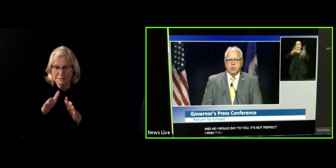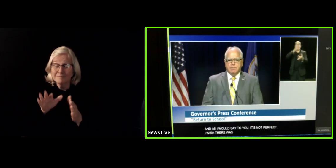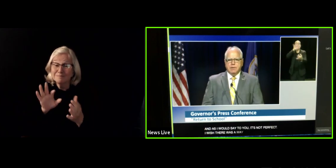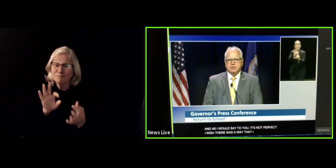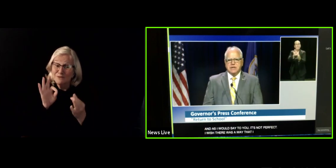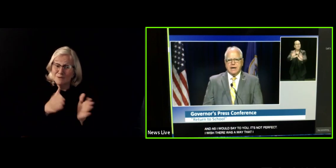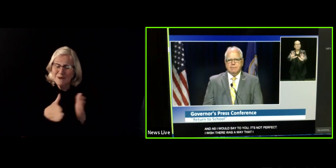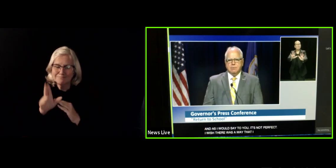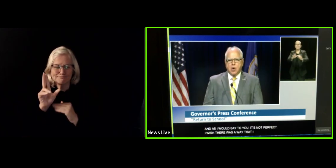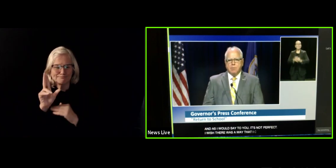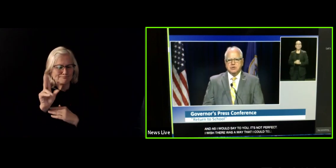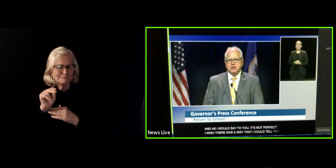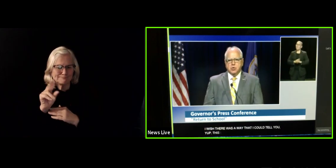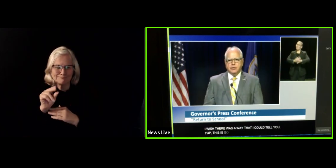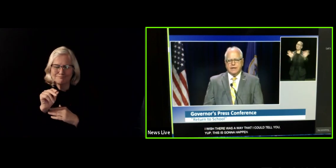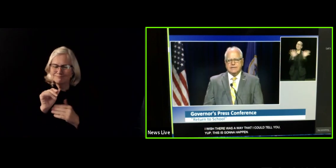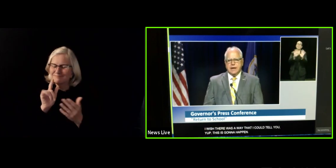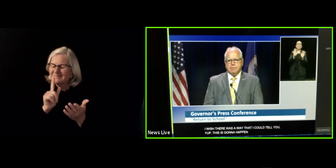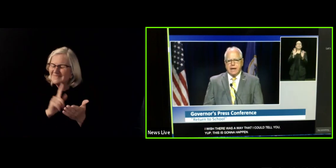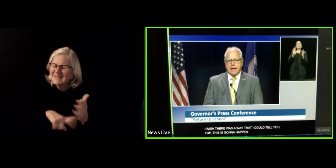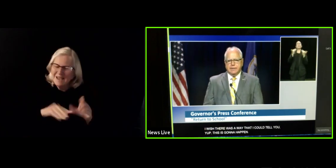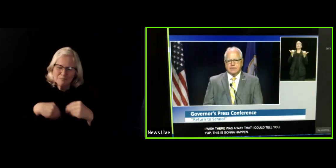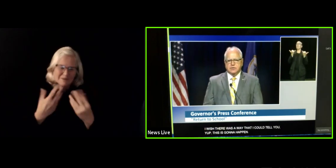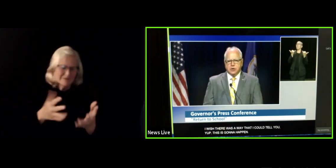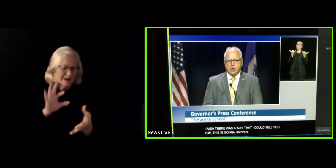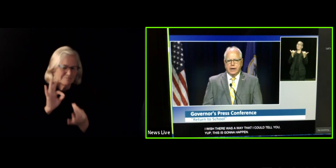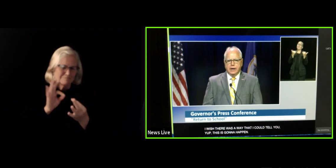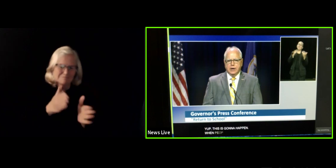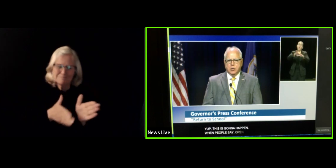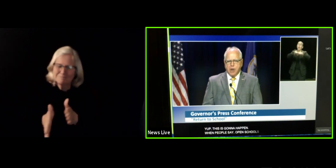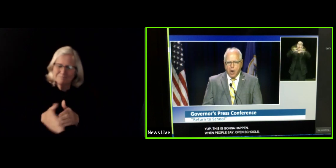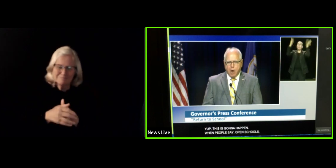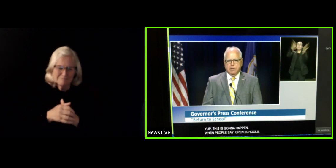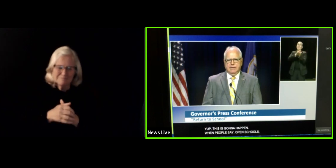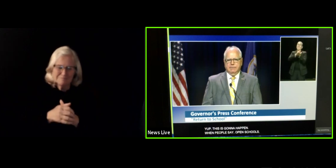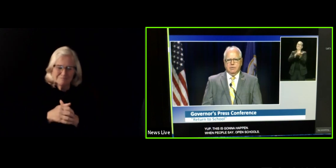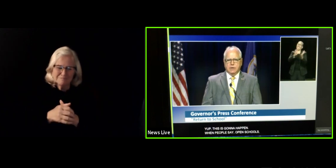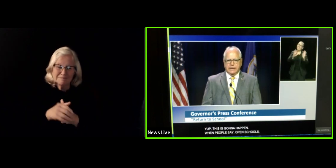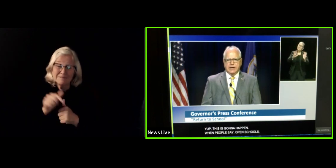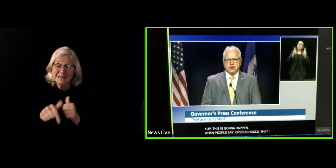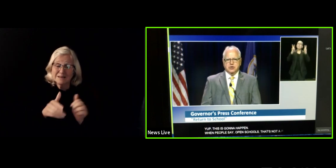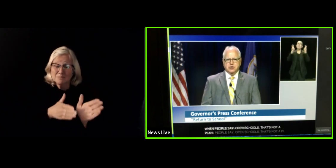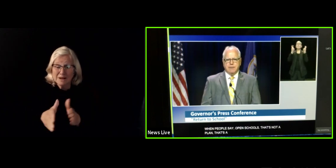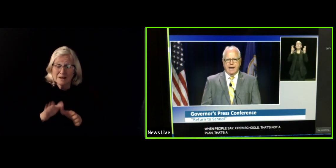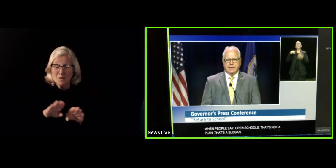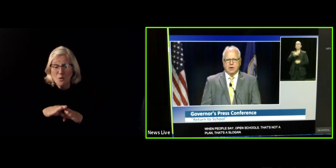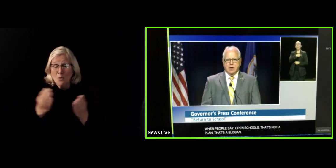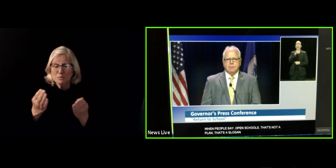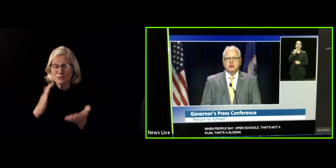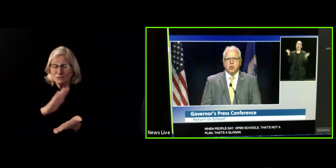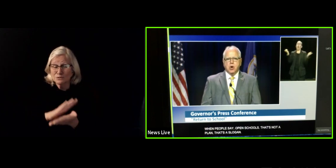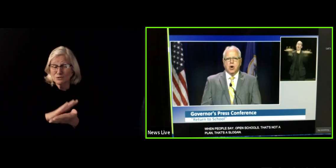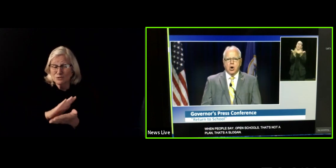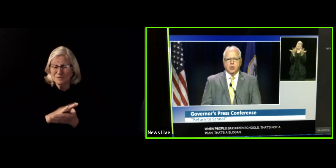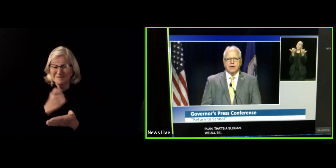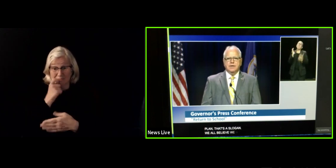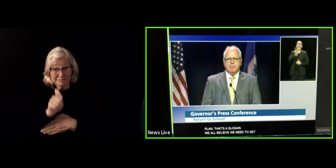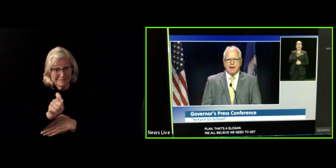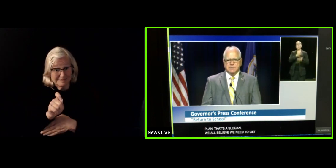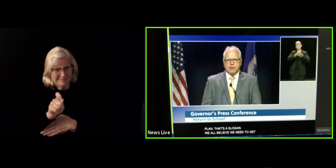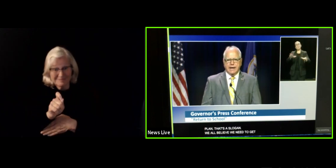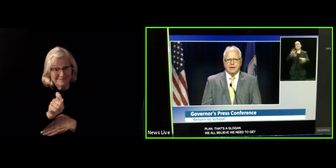When people say open schools, that's not a plan, that's a slogan. We all believe we need to get our students back there, but you are owed